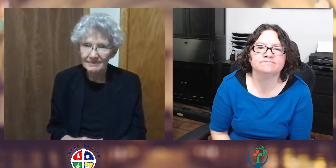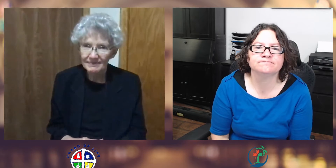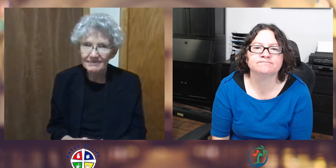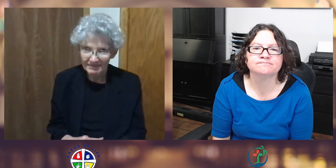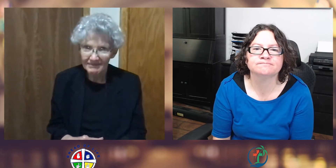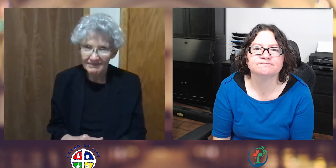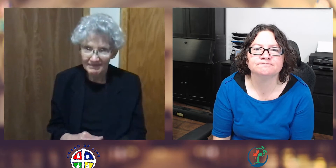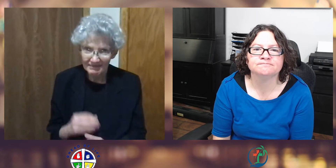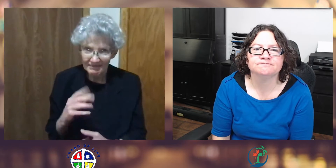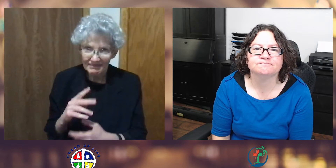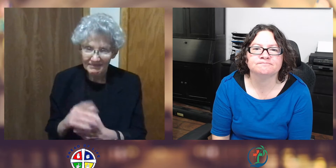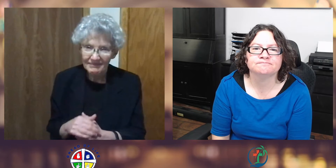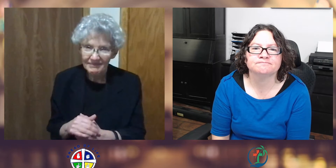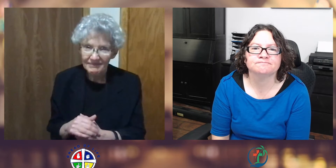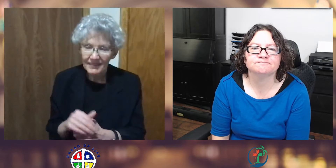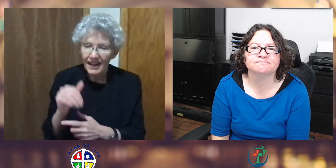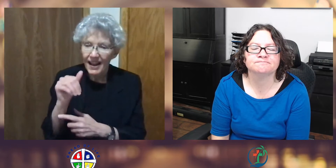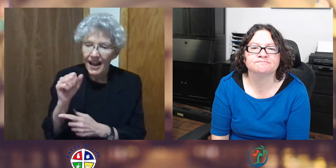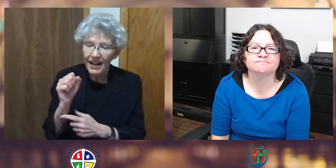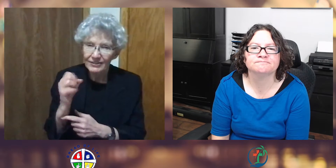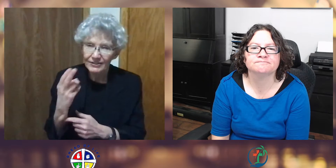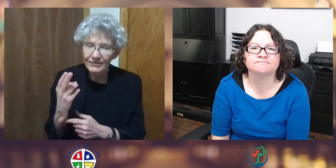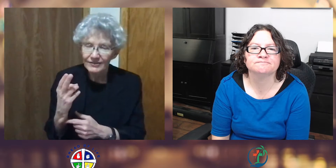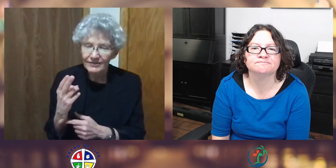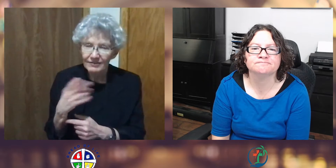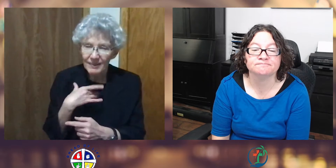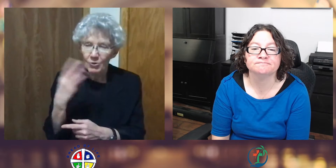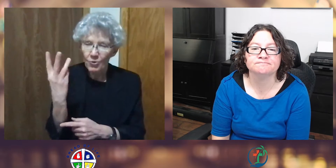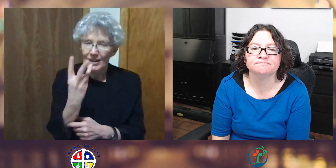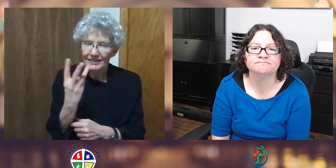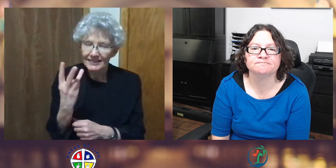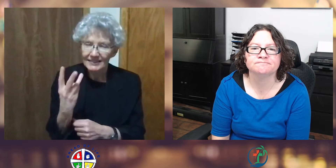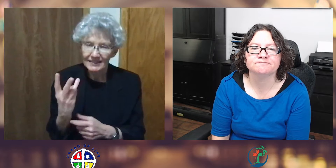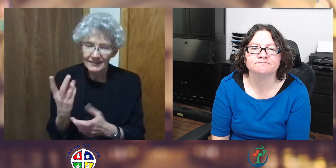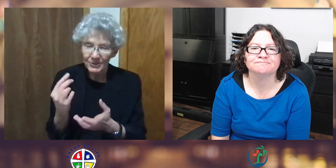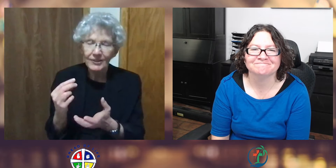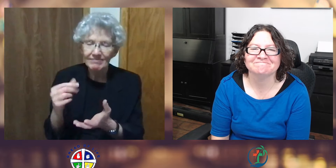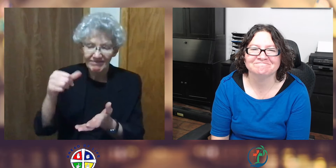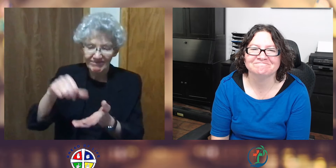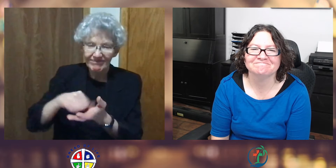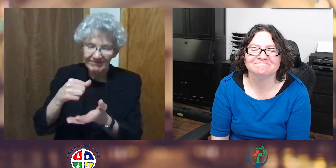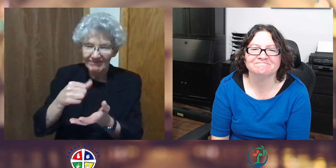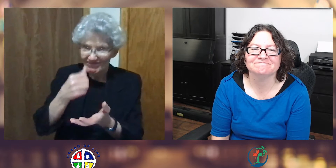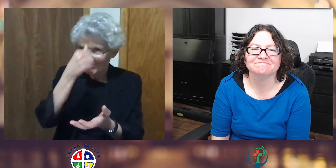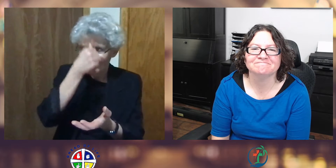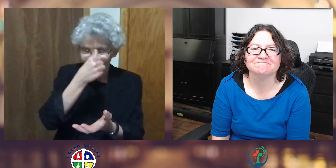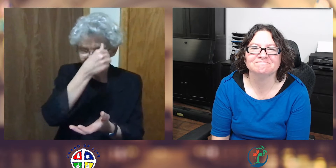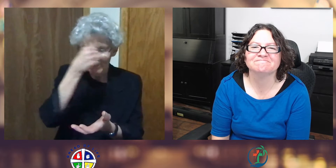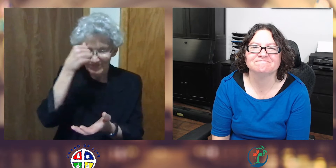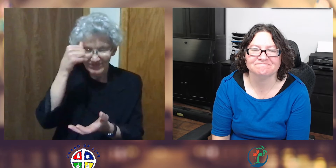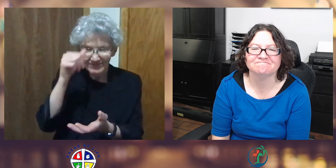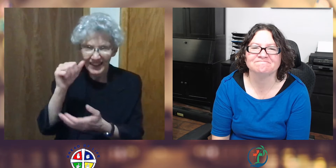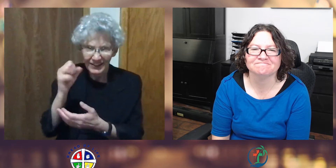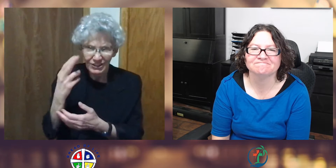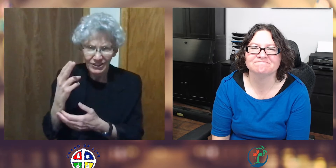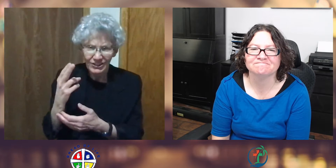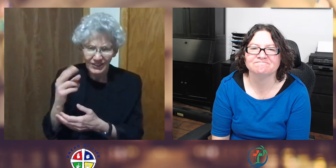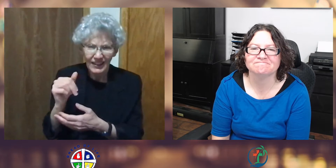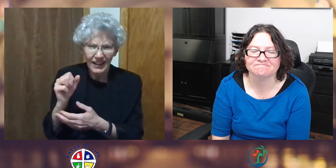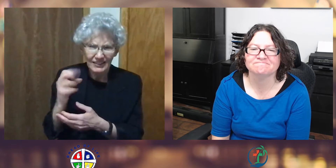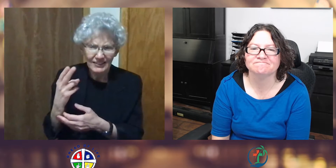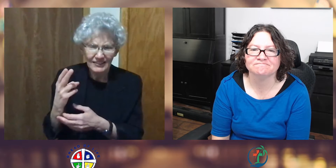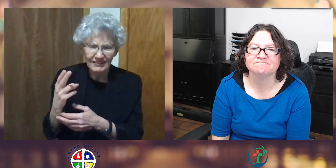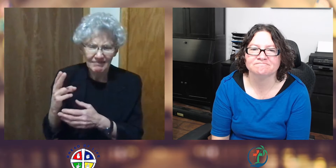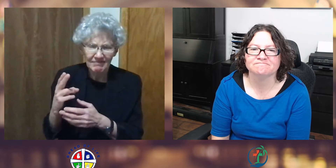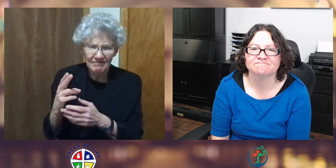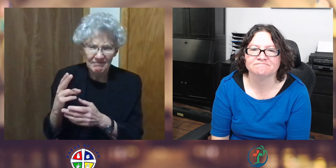have everything you need for right now. He'll give you the rest in time. I just don't know what he sees in me. He's a